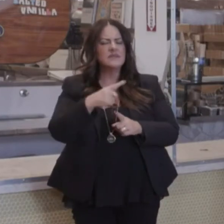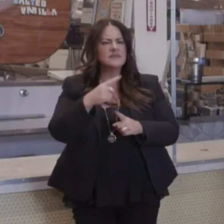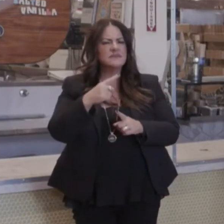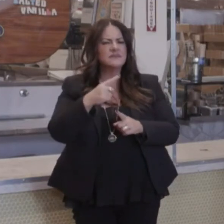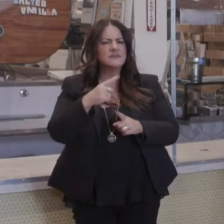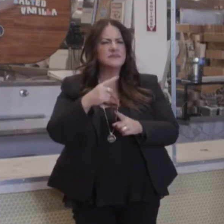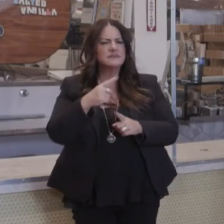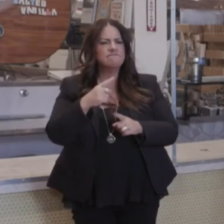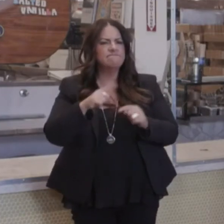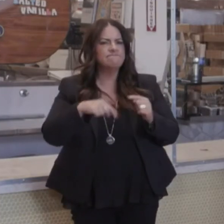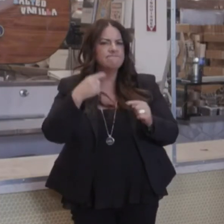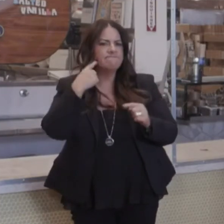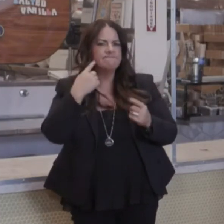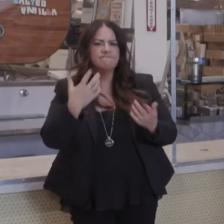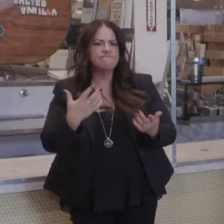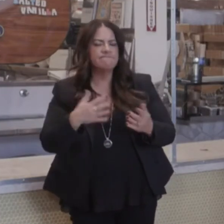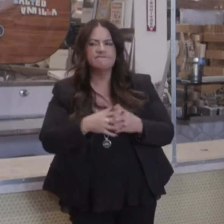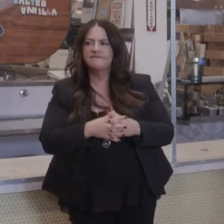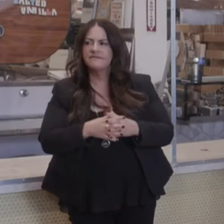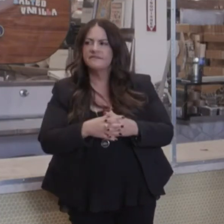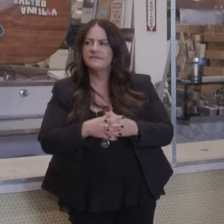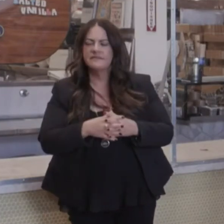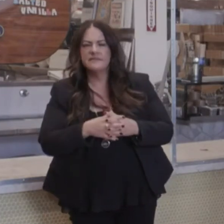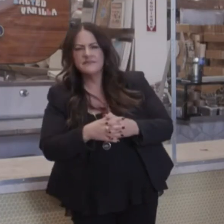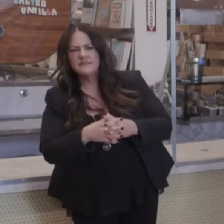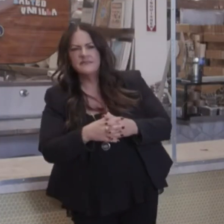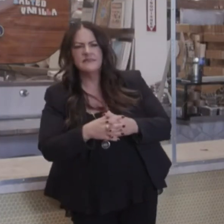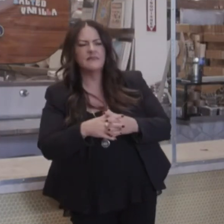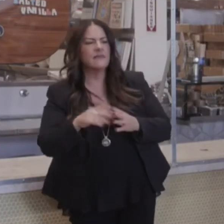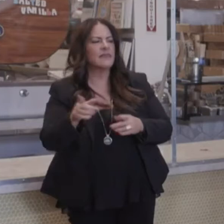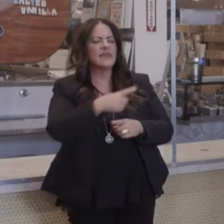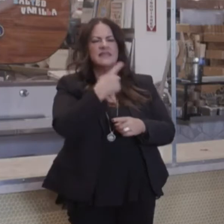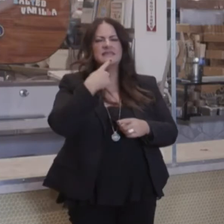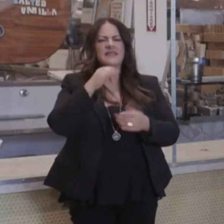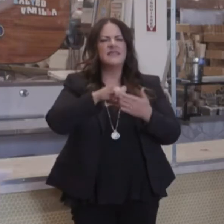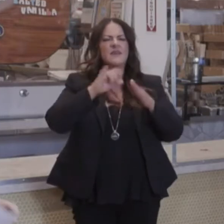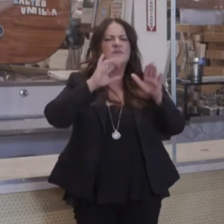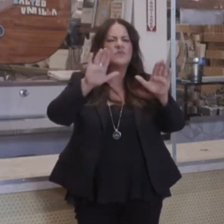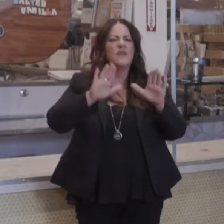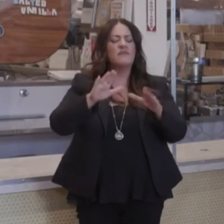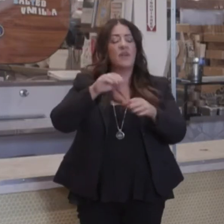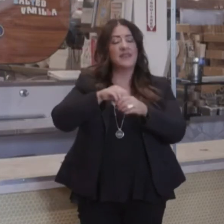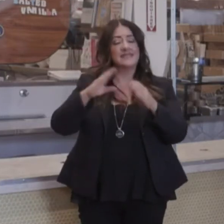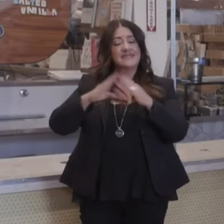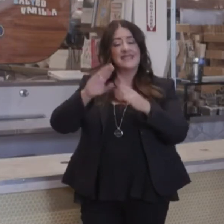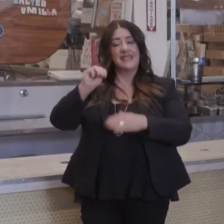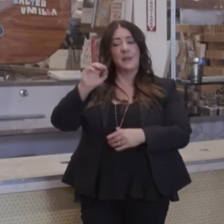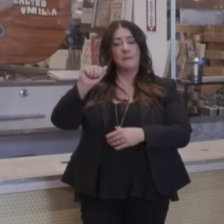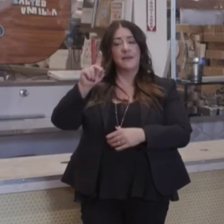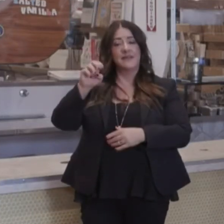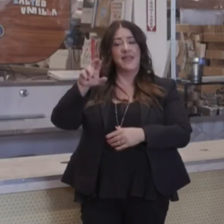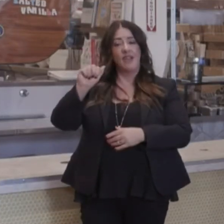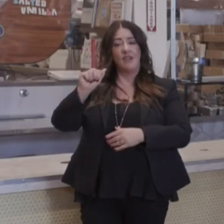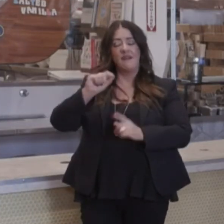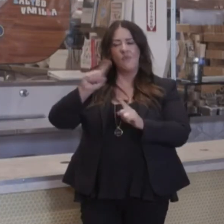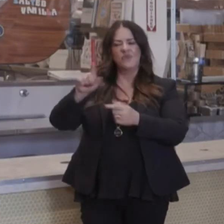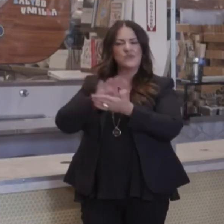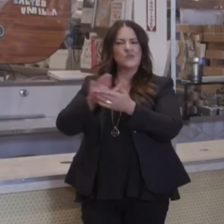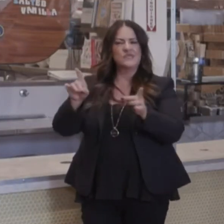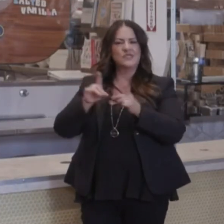bargaining and require schools to open? You know, it was wonderful yesterday being in Madera with Madera